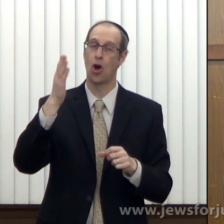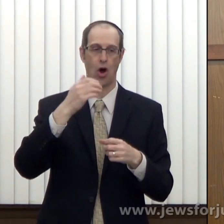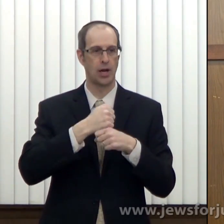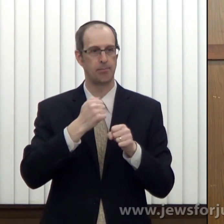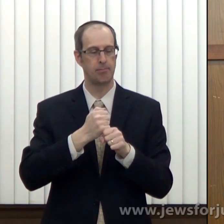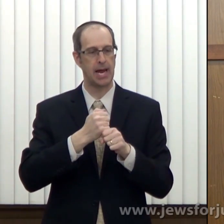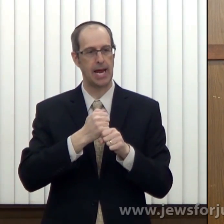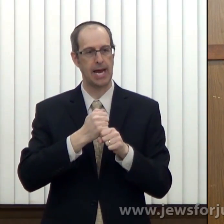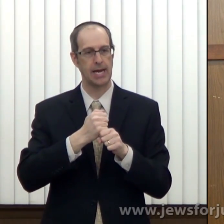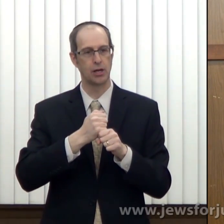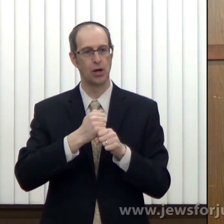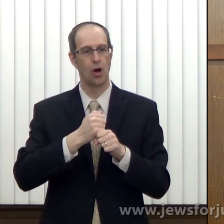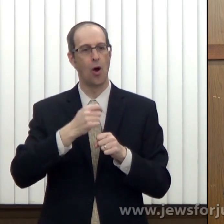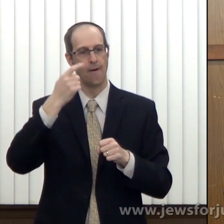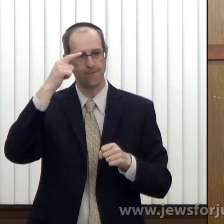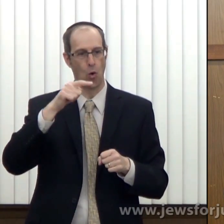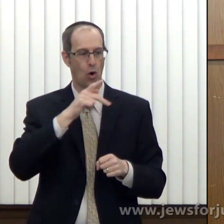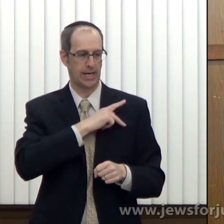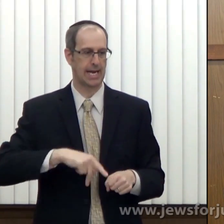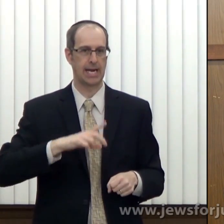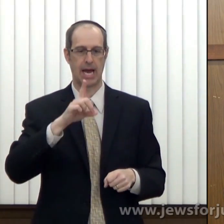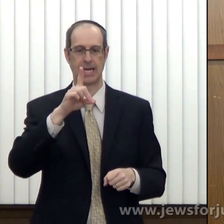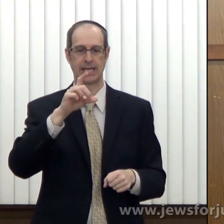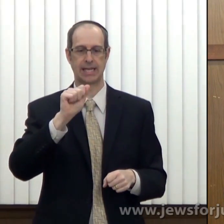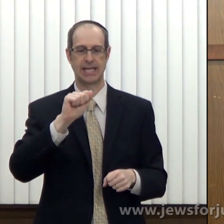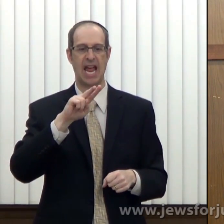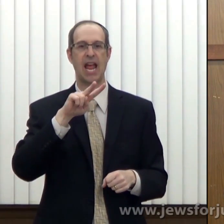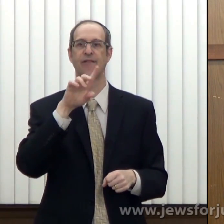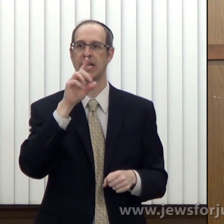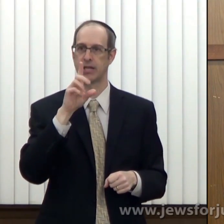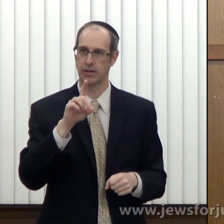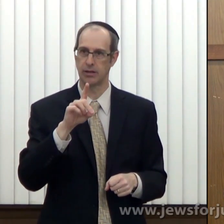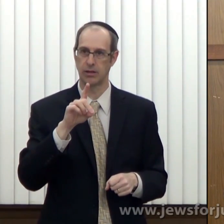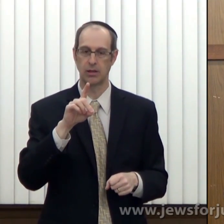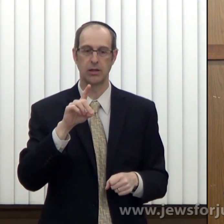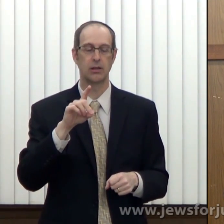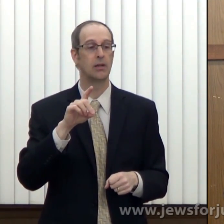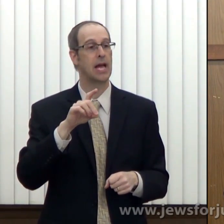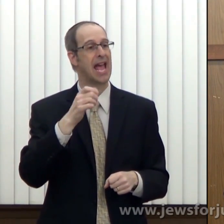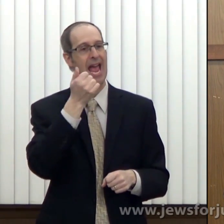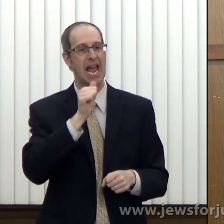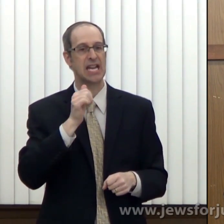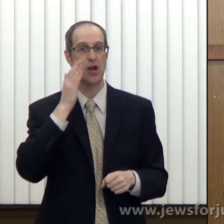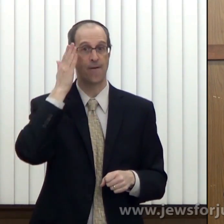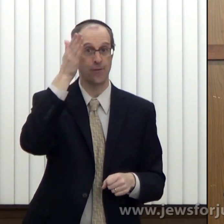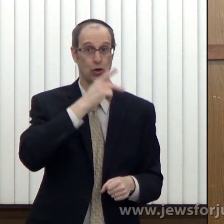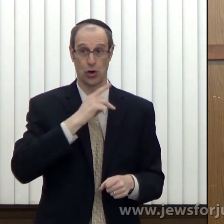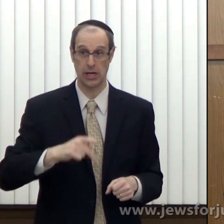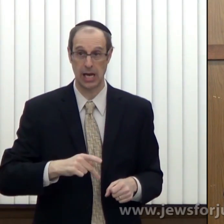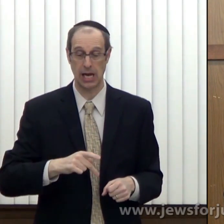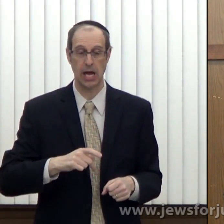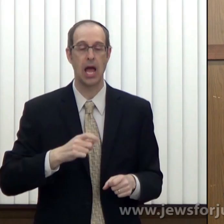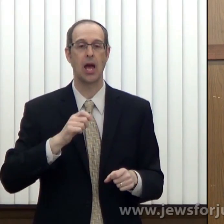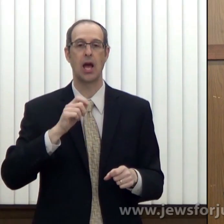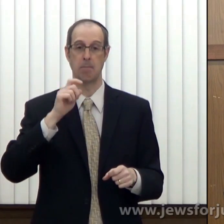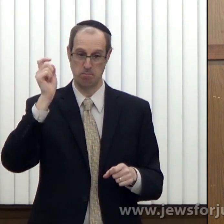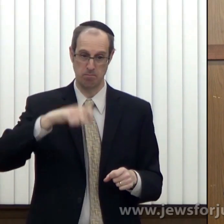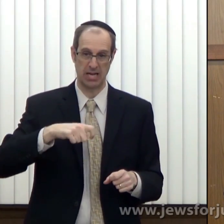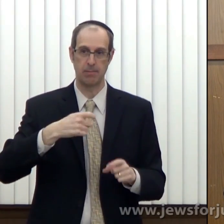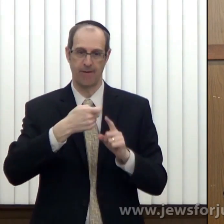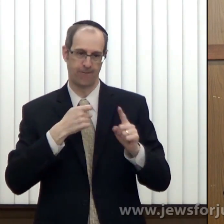to King David was that any future king has to be a descendant of